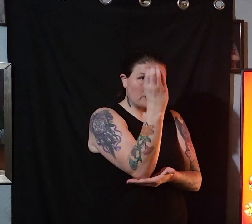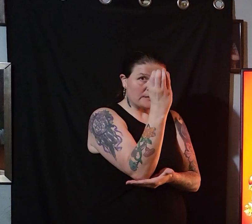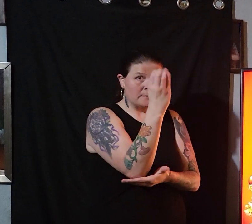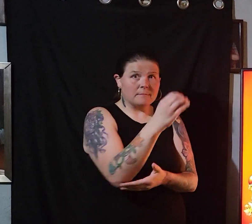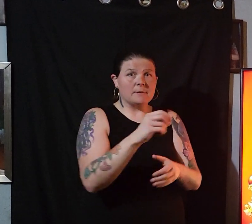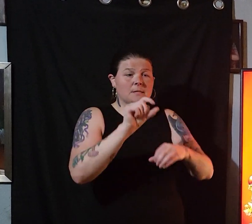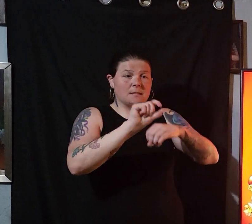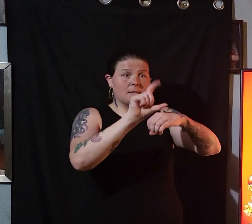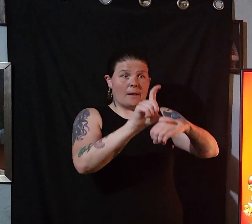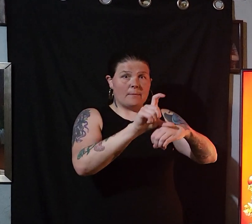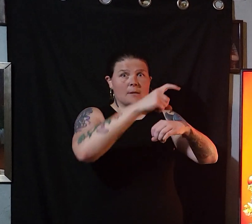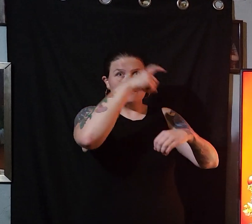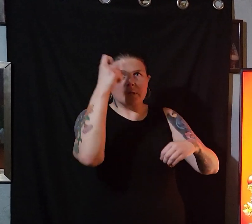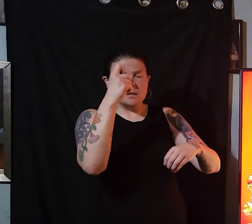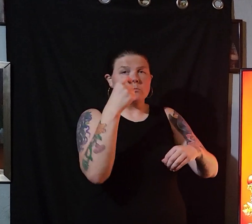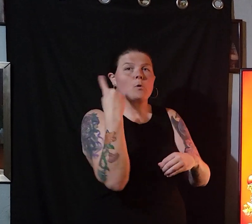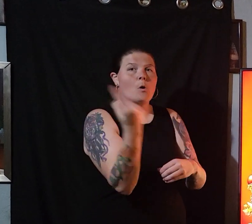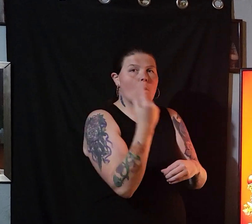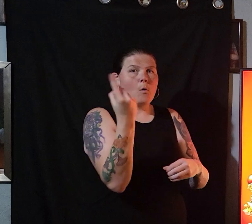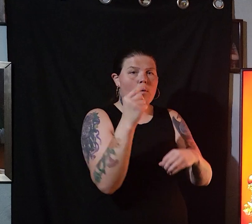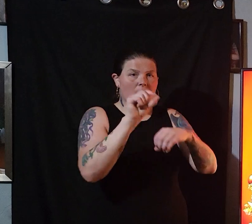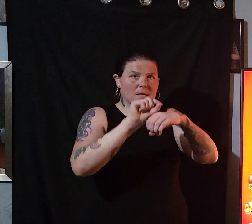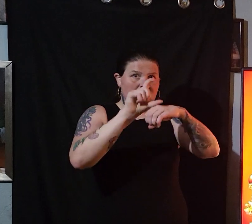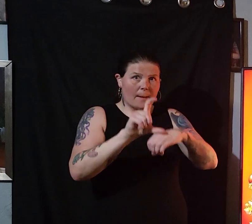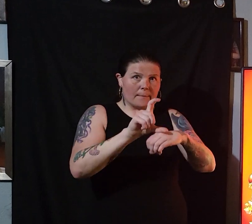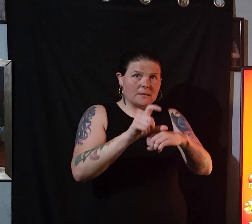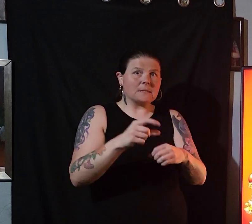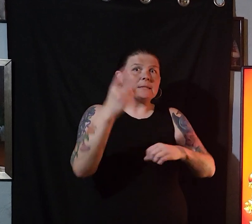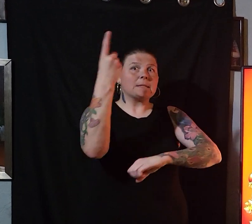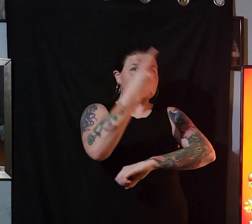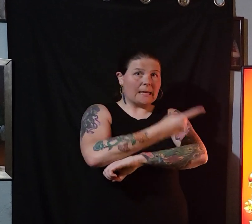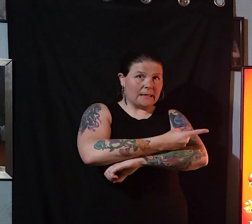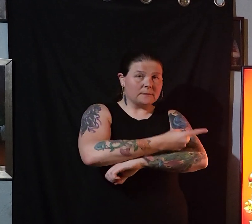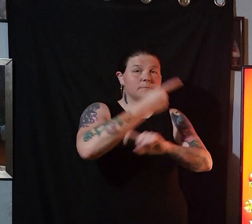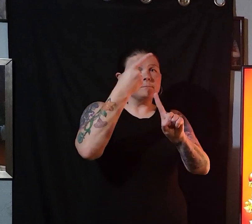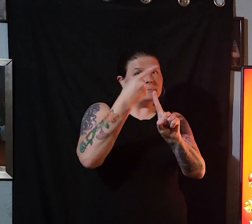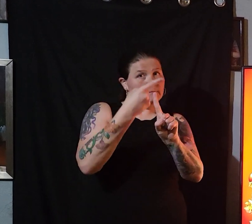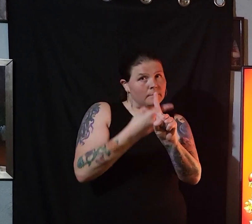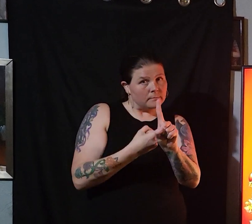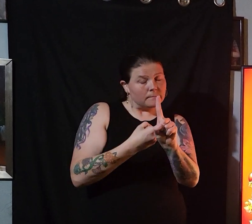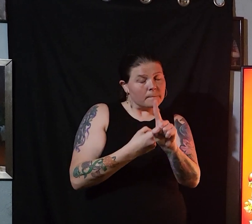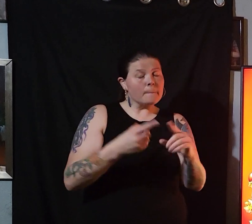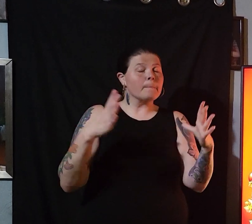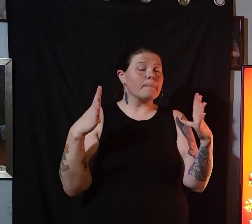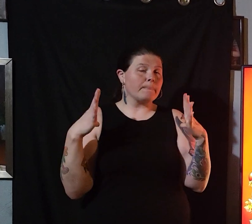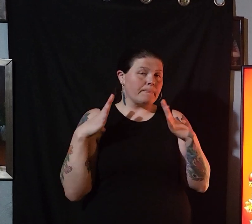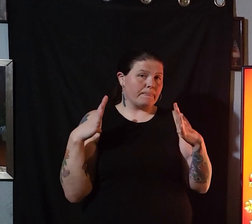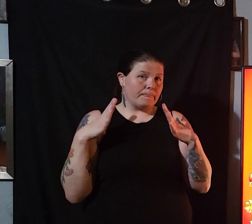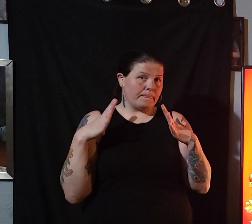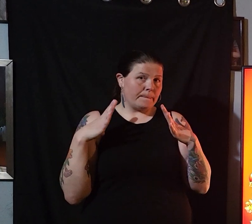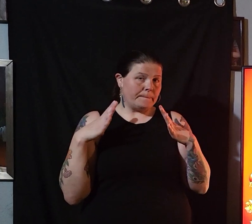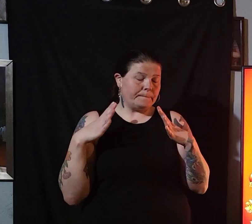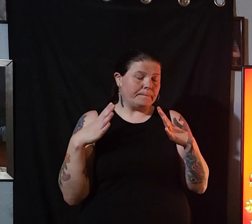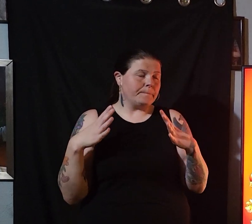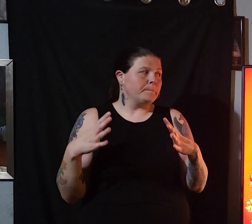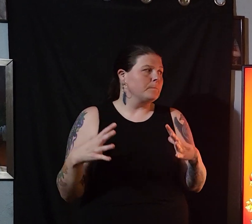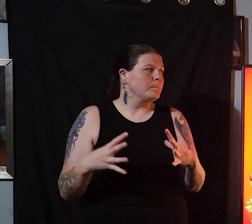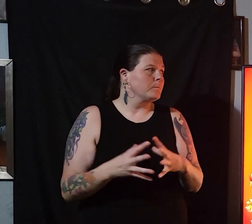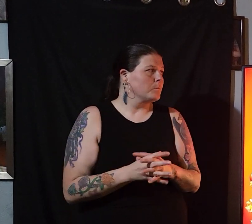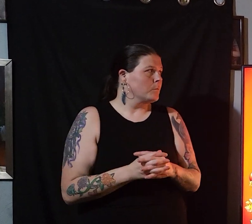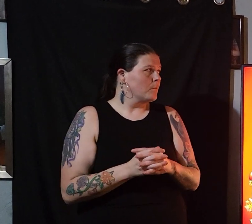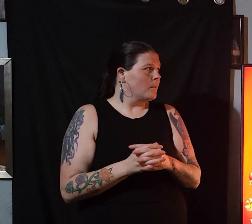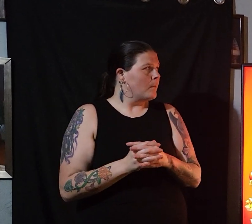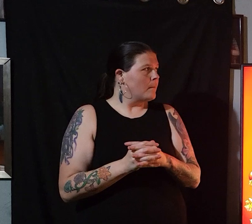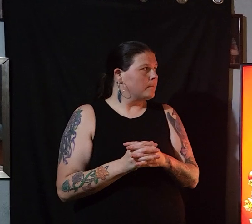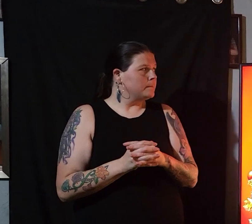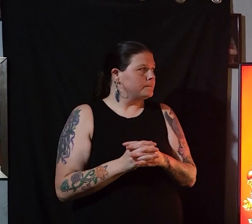capitalized because we always capitalize days, months, and